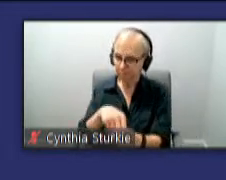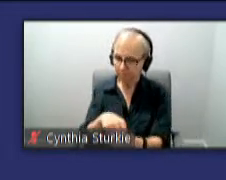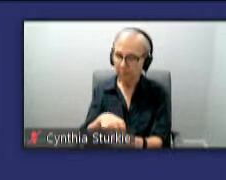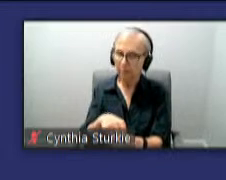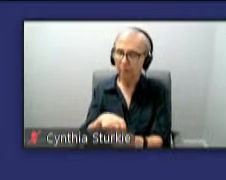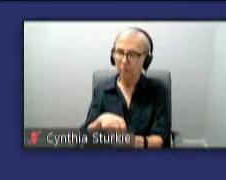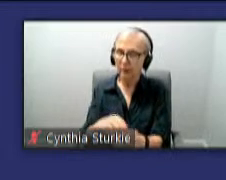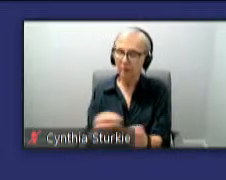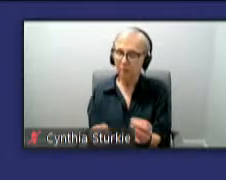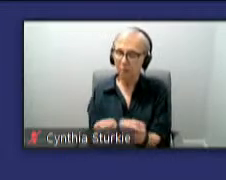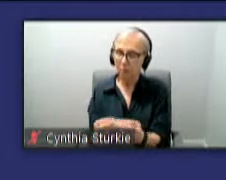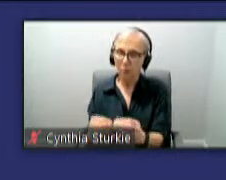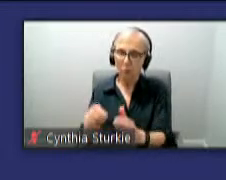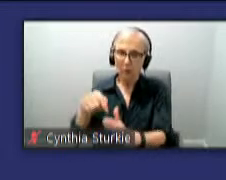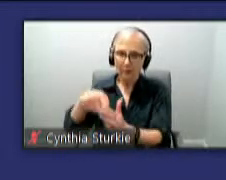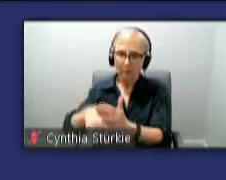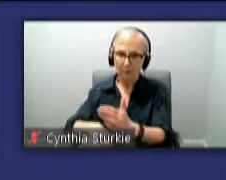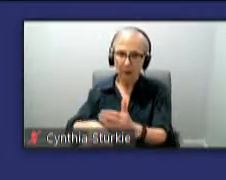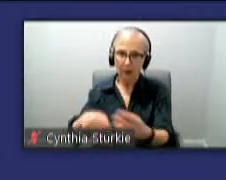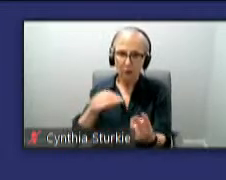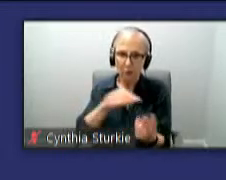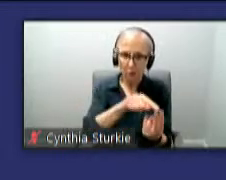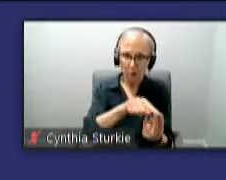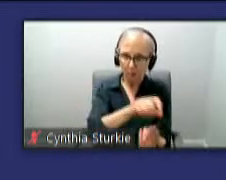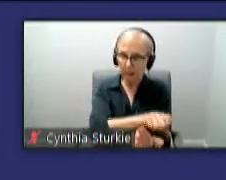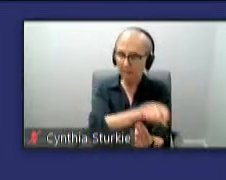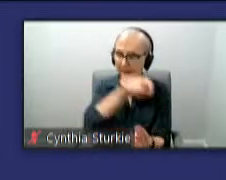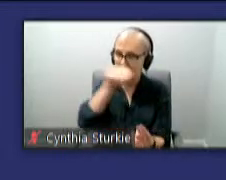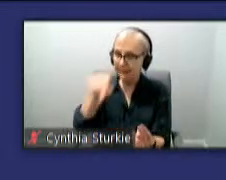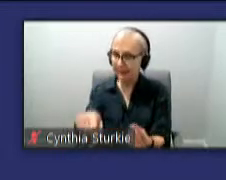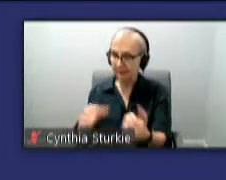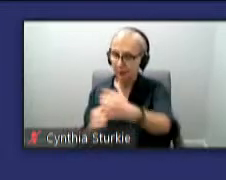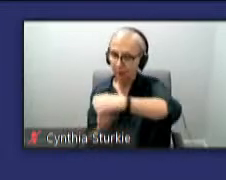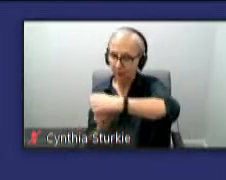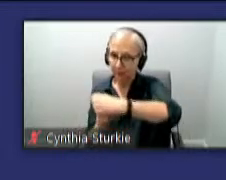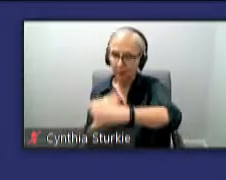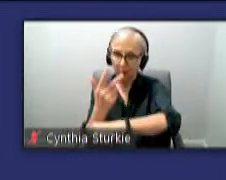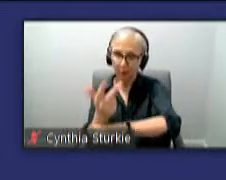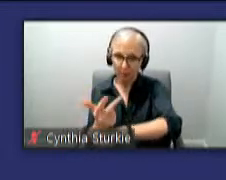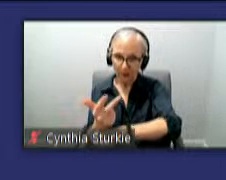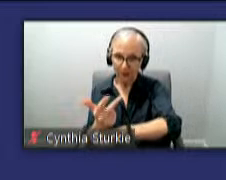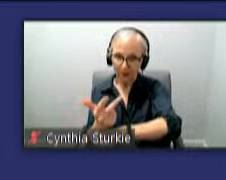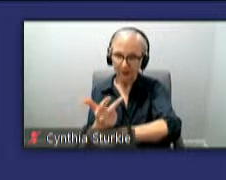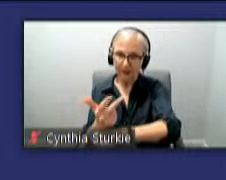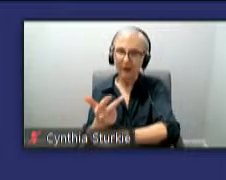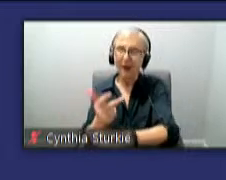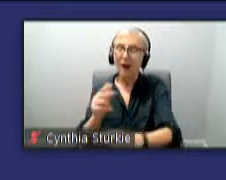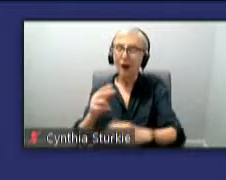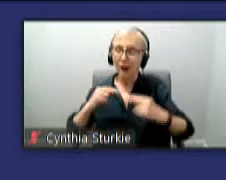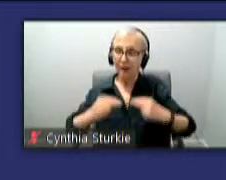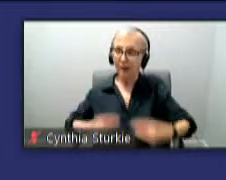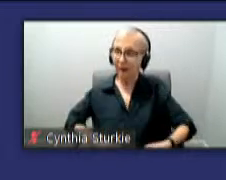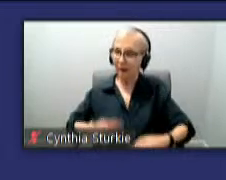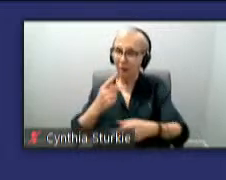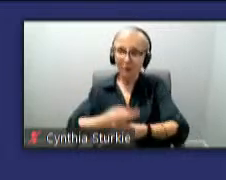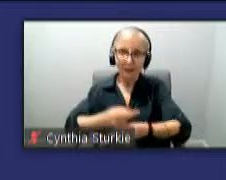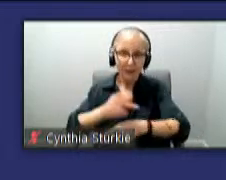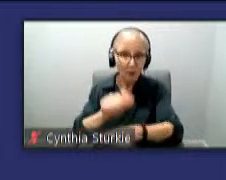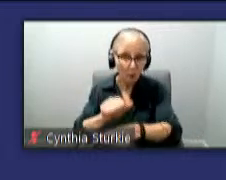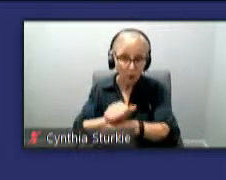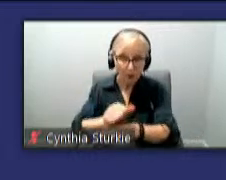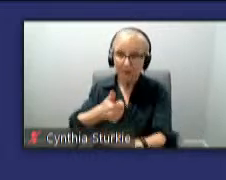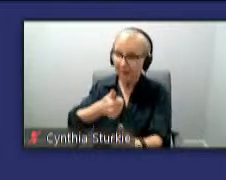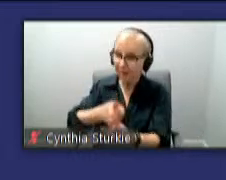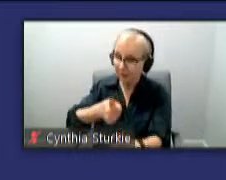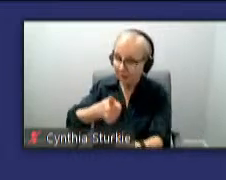into more depth on pillar number 2, but I'll skip to pillar number 3 right now. Our frontline healthcare workers have been the